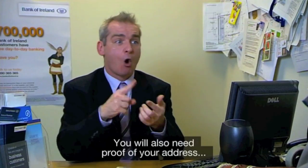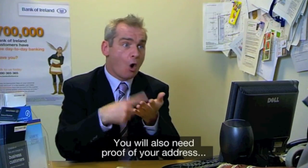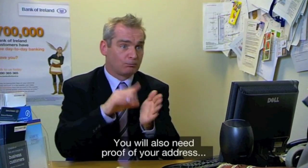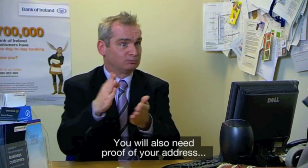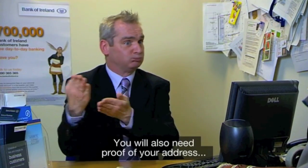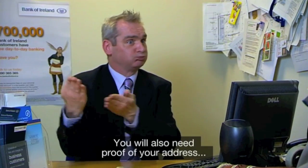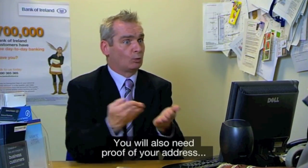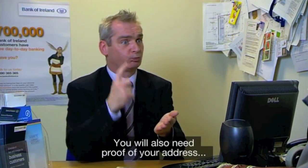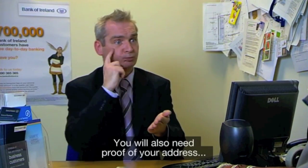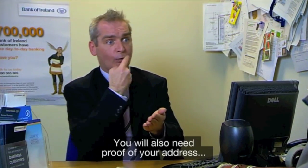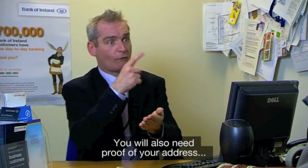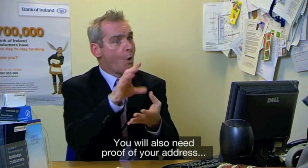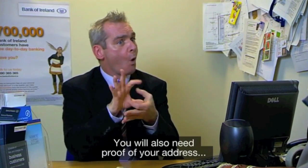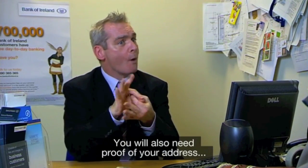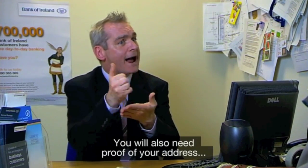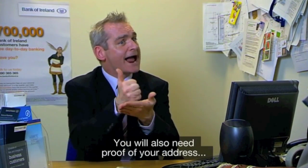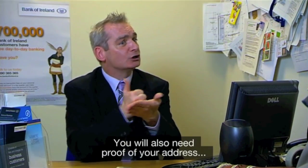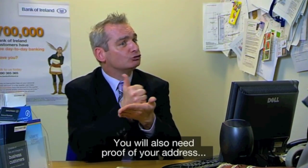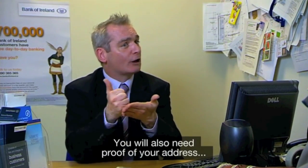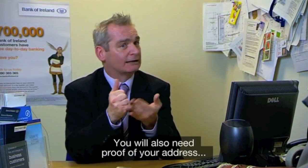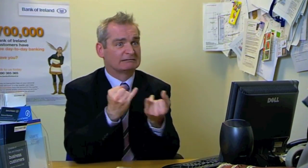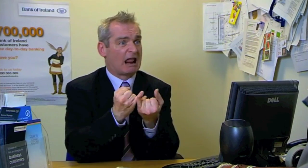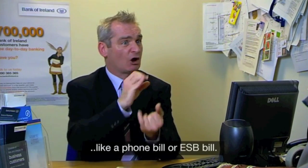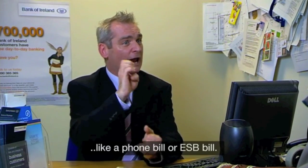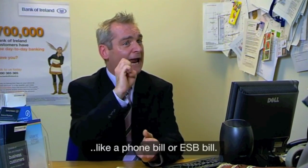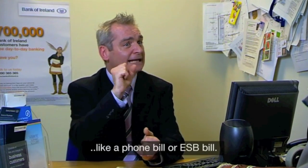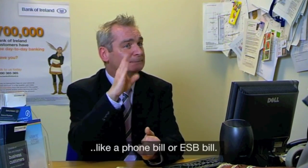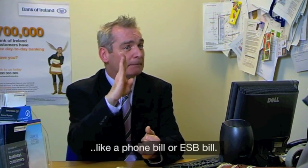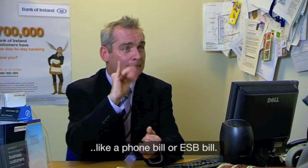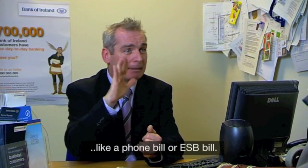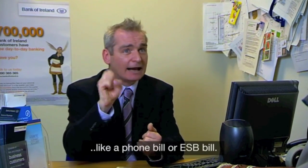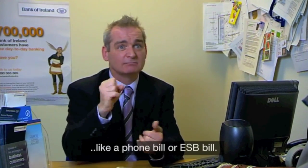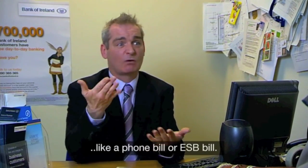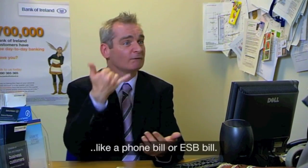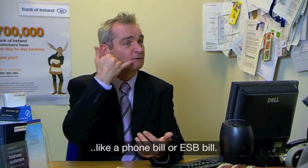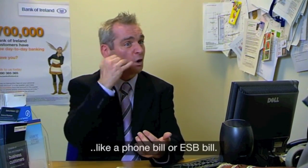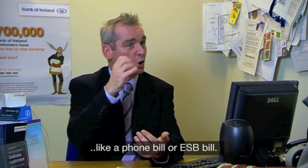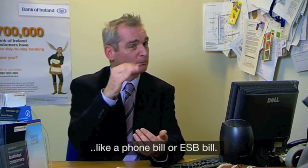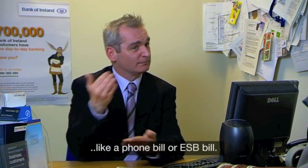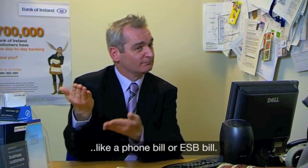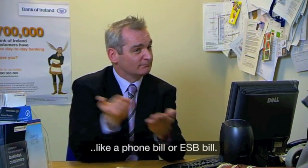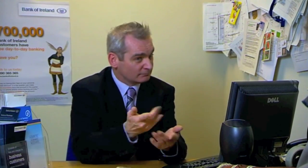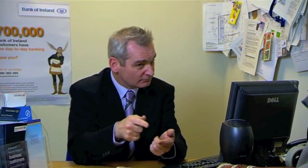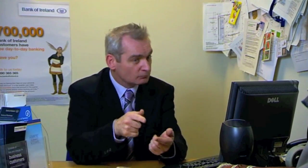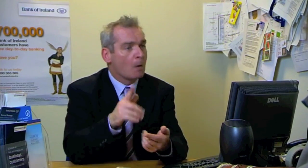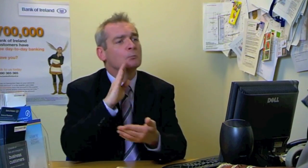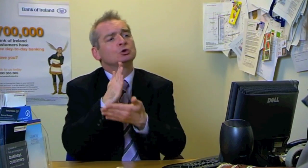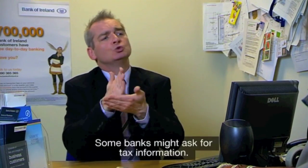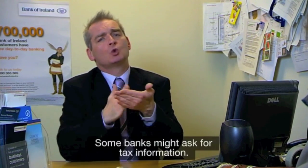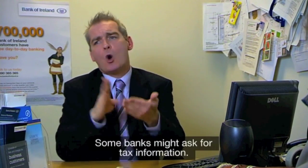You will also need proof of your address, like a phone bill or ESB bill. Some